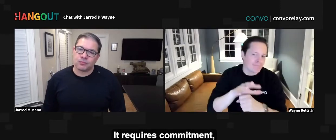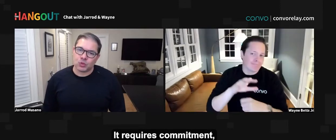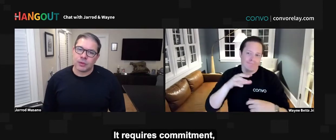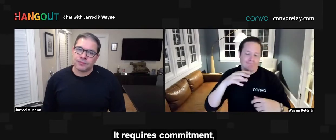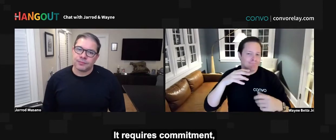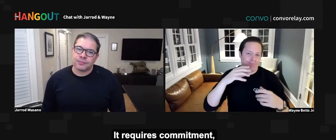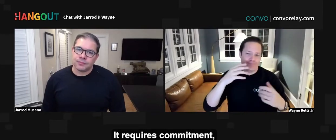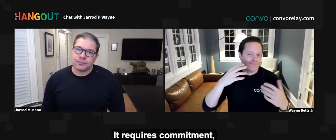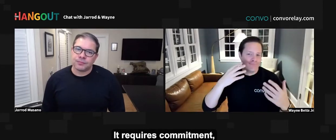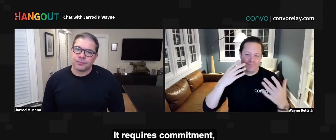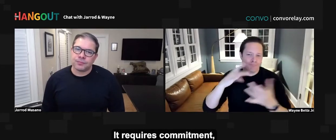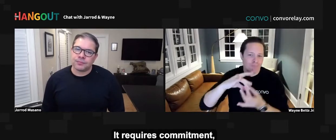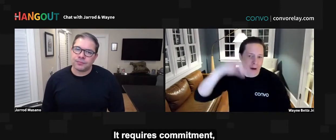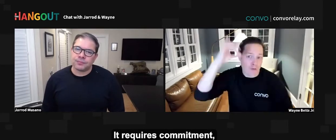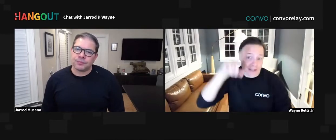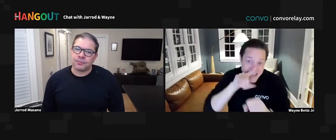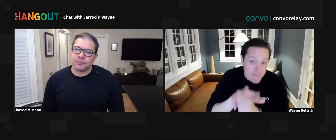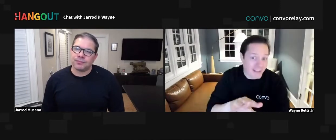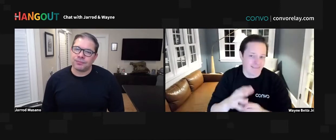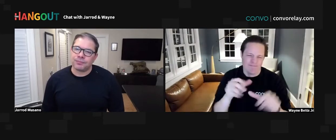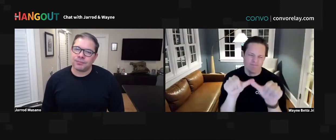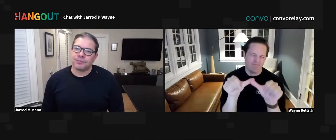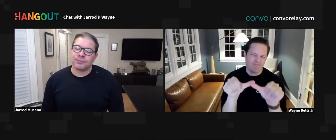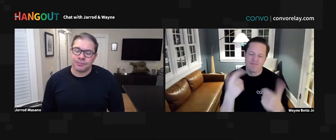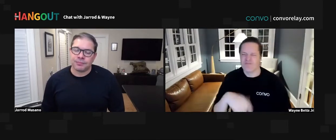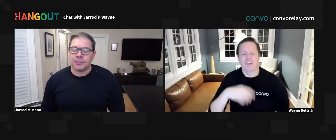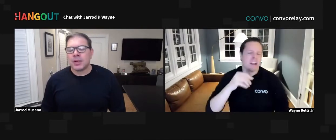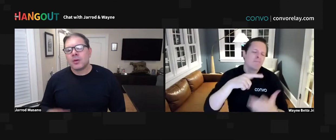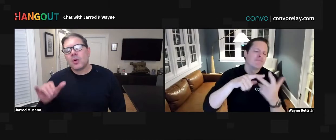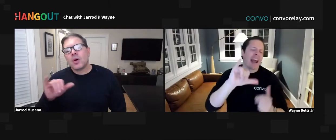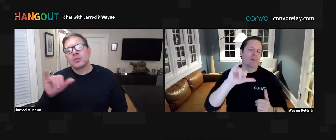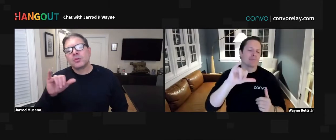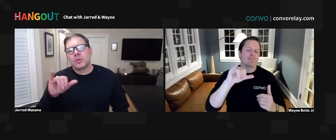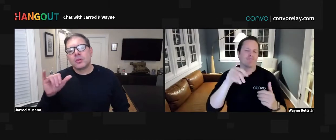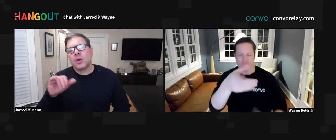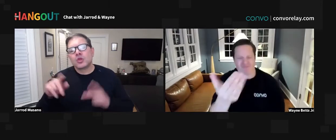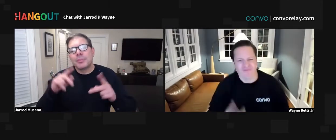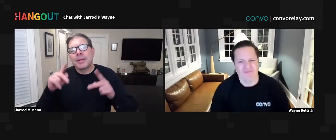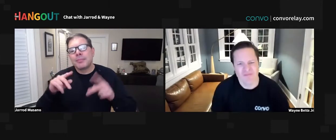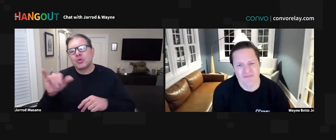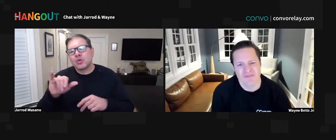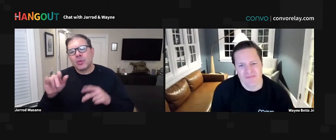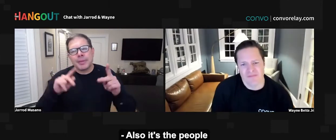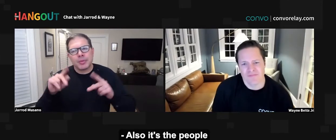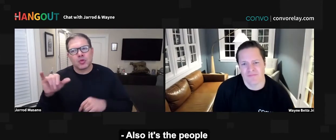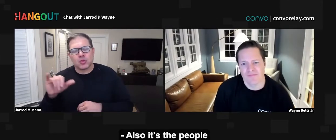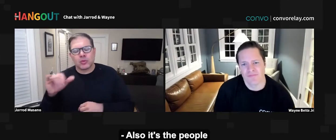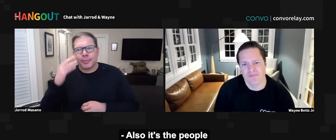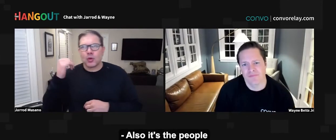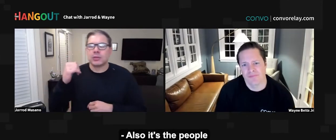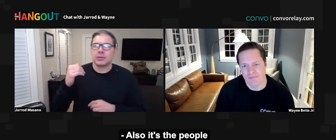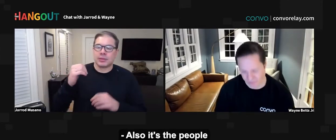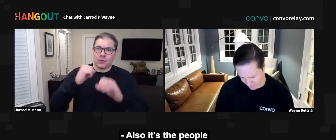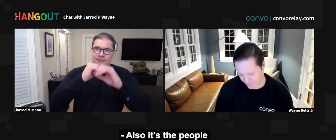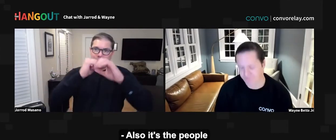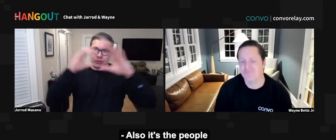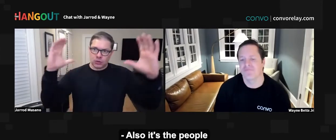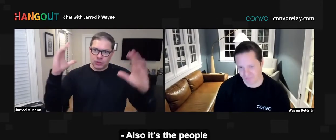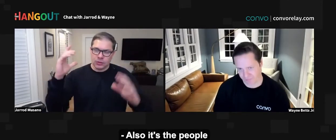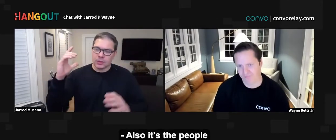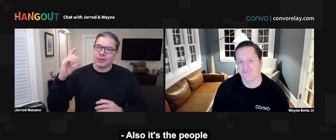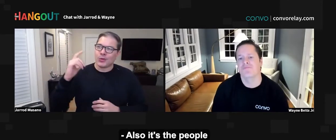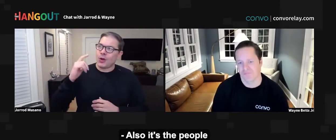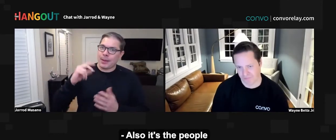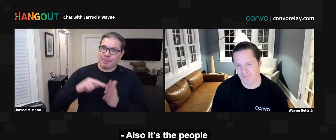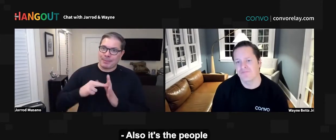commitment, mental Right. commitment, it requires spiritual commitment, yeah. Also people, it's the people